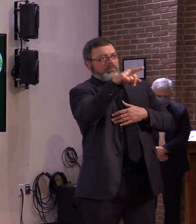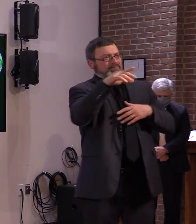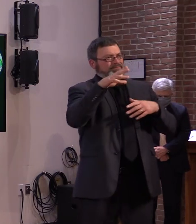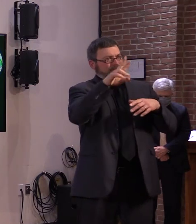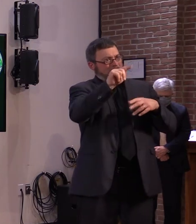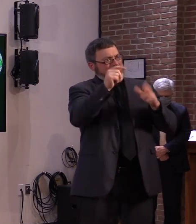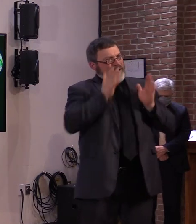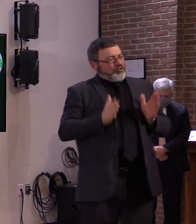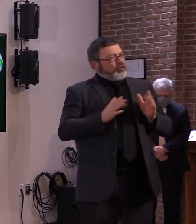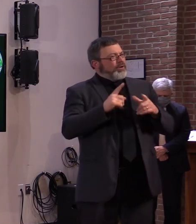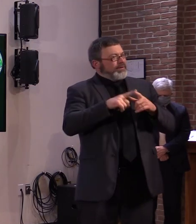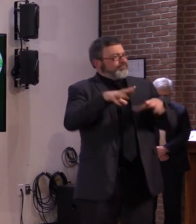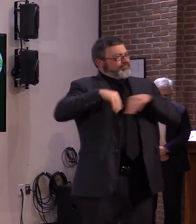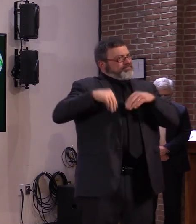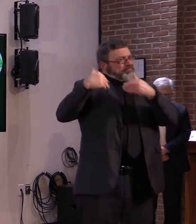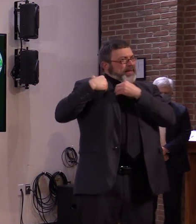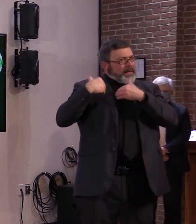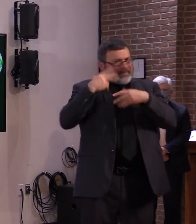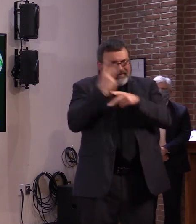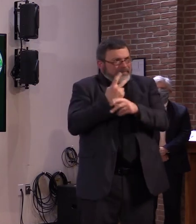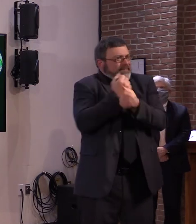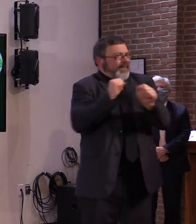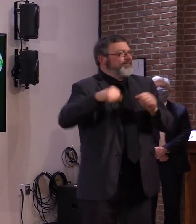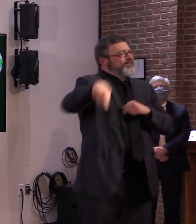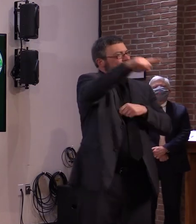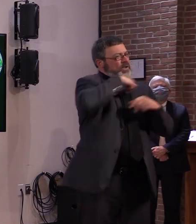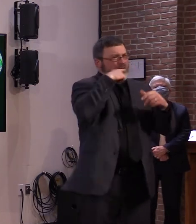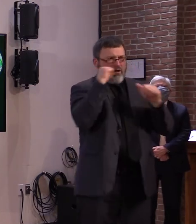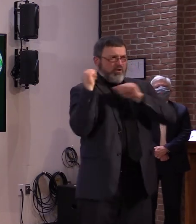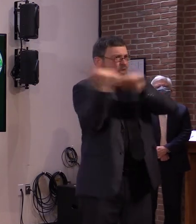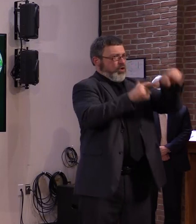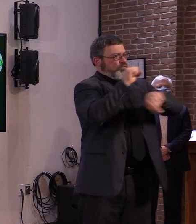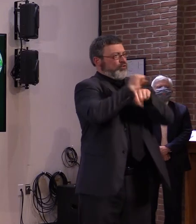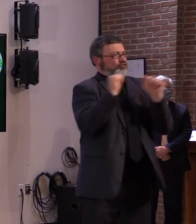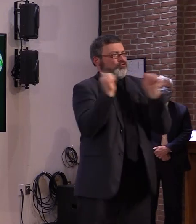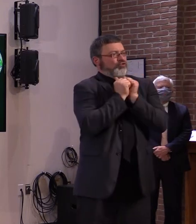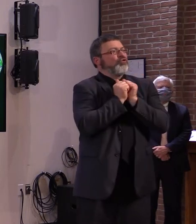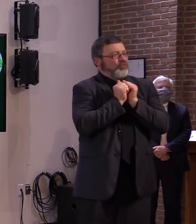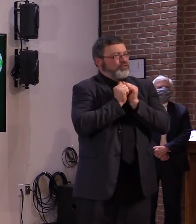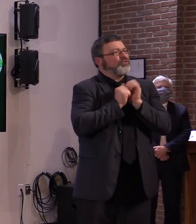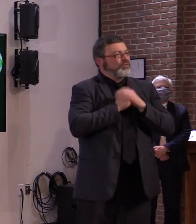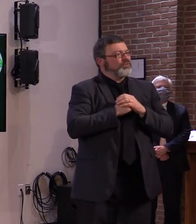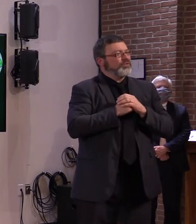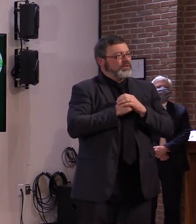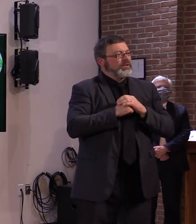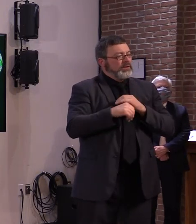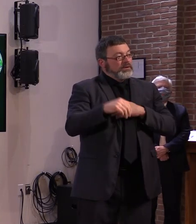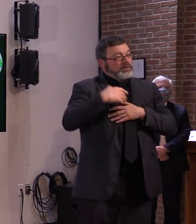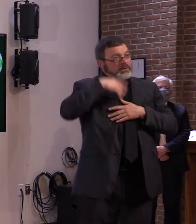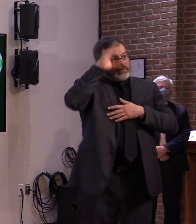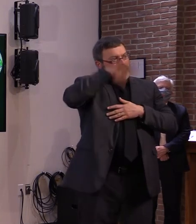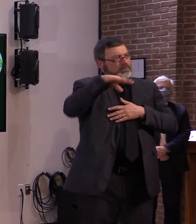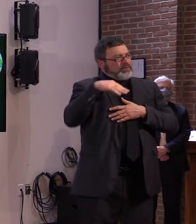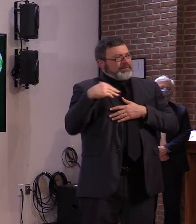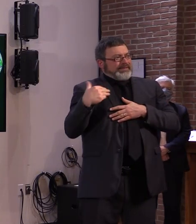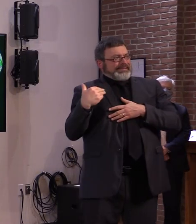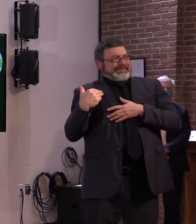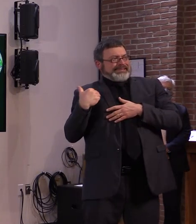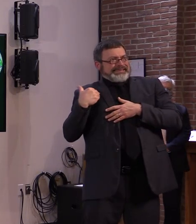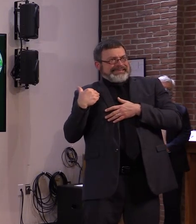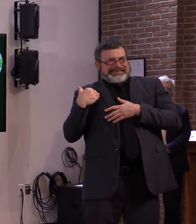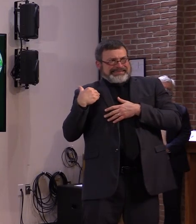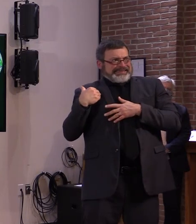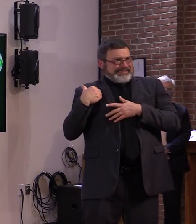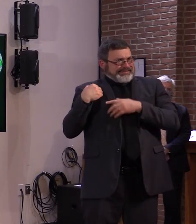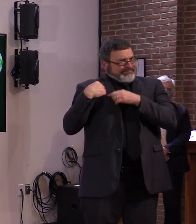been an incredibly stressful time, but by working together, we have made it a less stressful time for our kids. This is something we should all